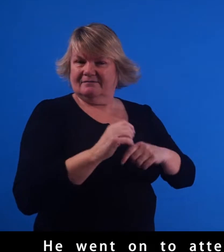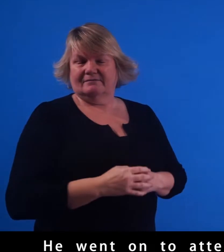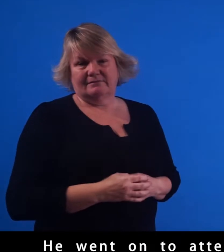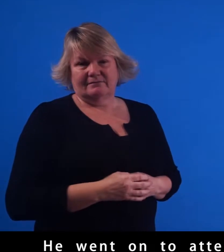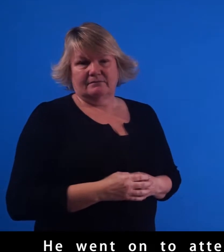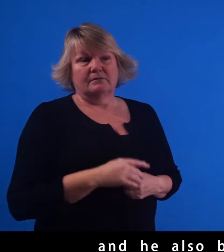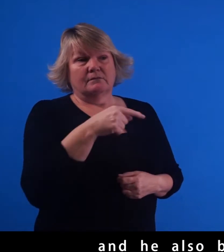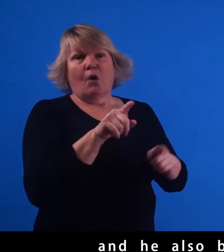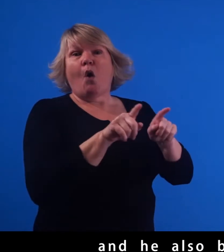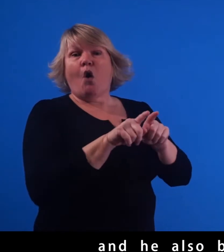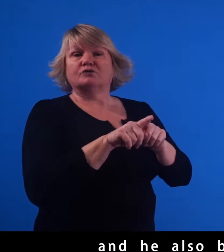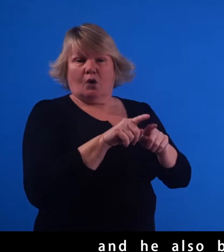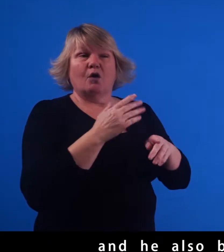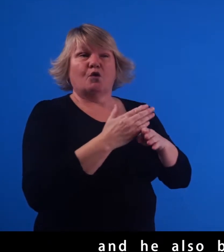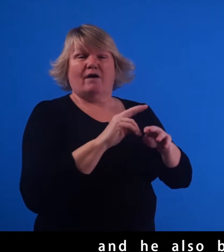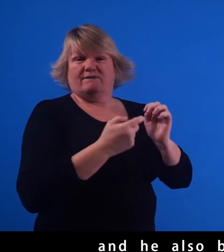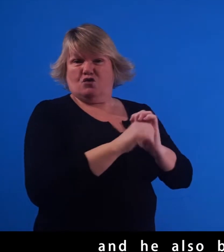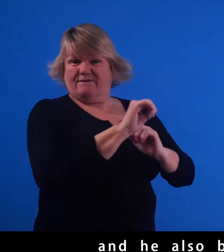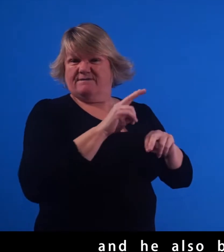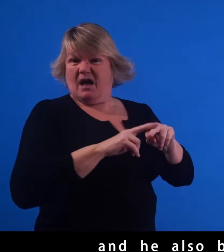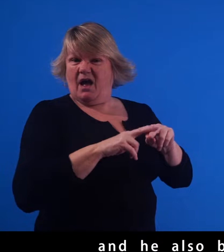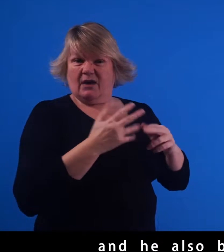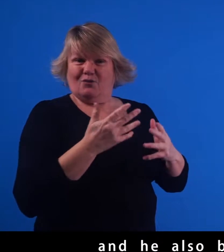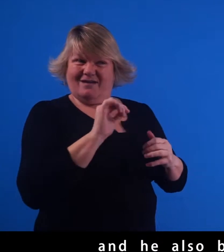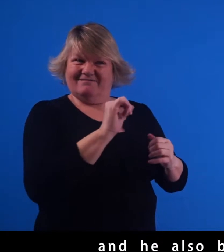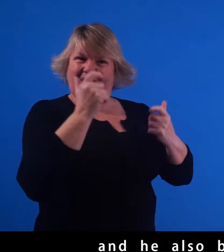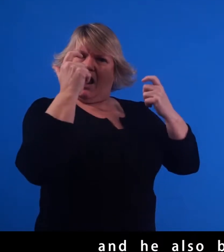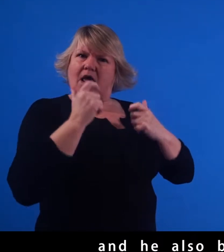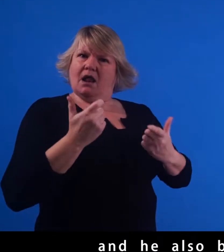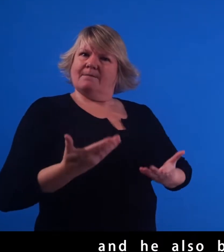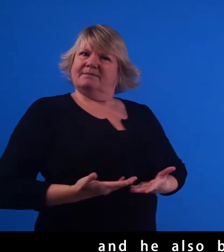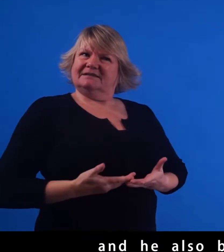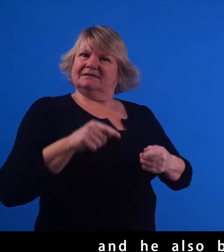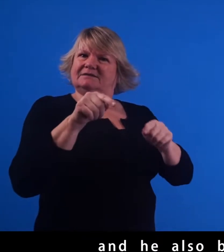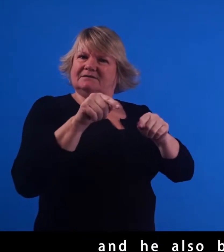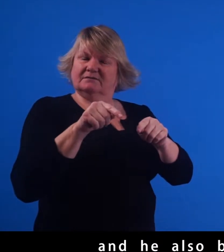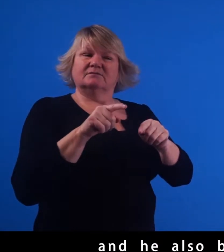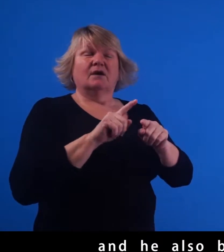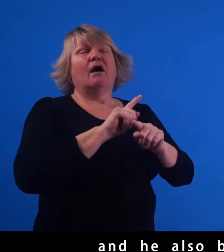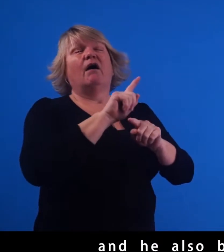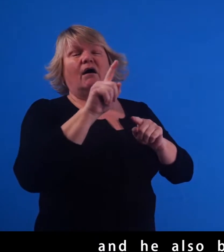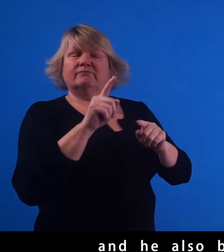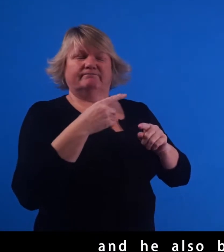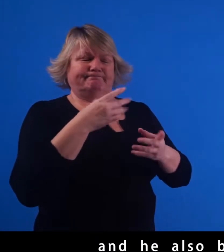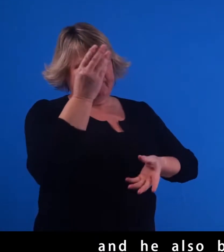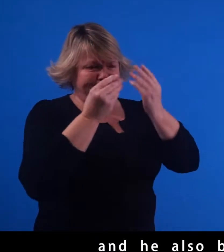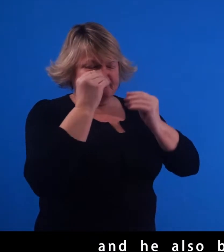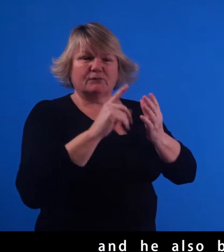and Greek, and he also began working for his father's legal practice and later studying